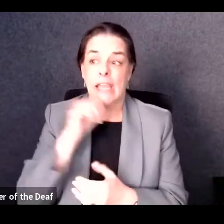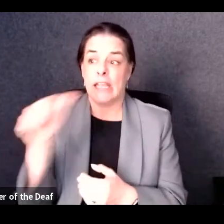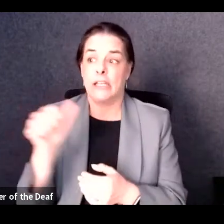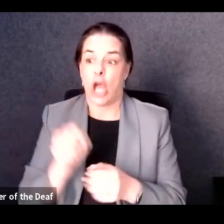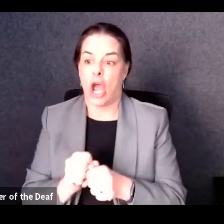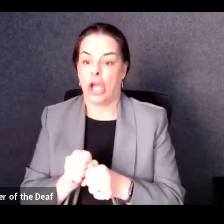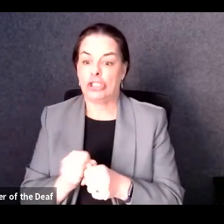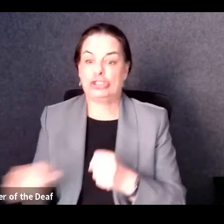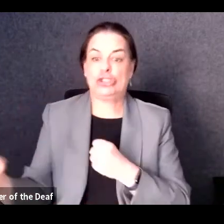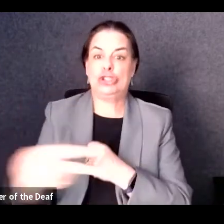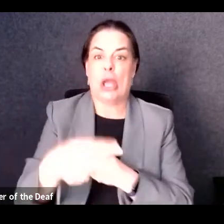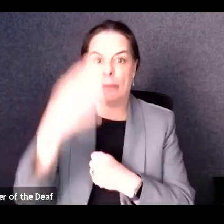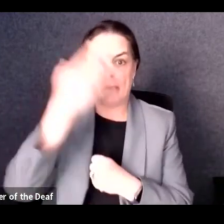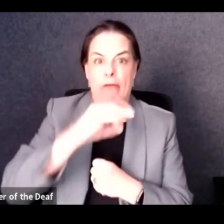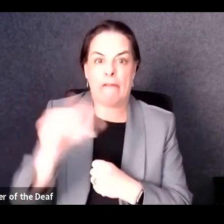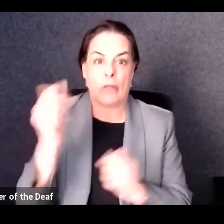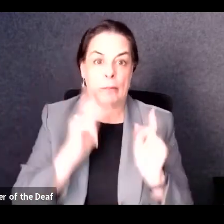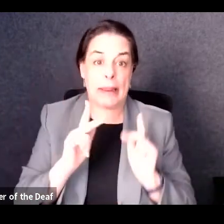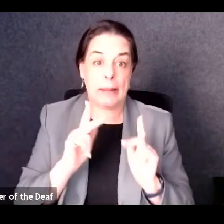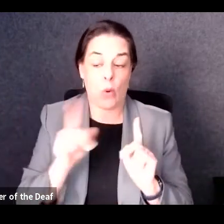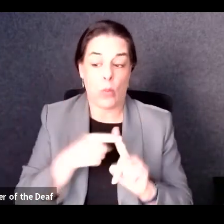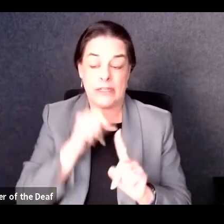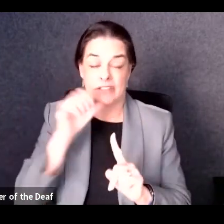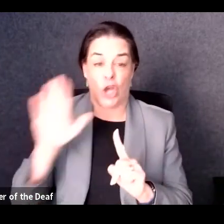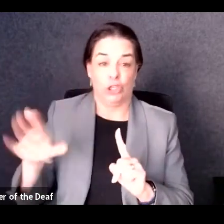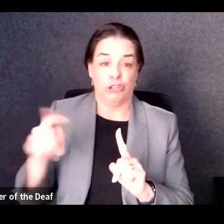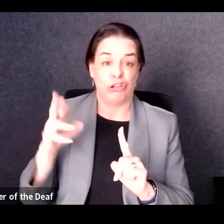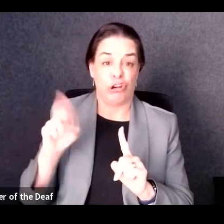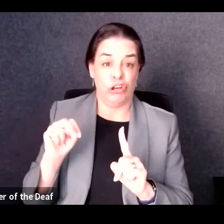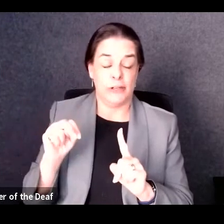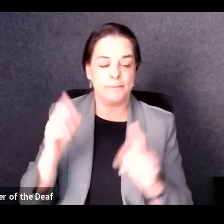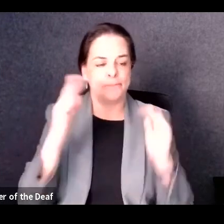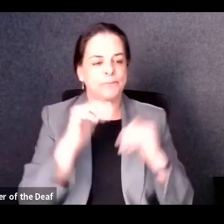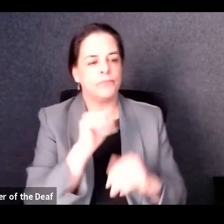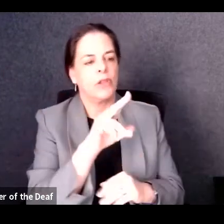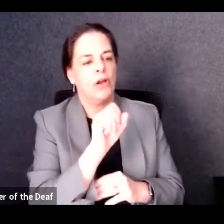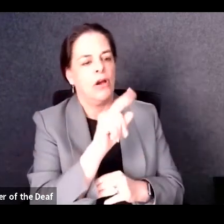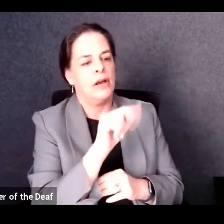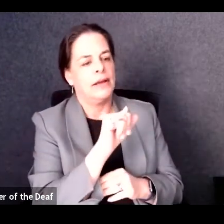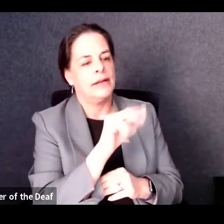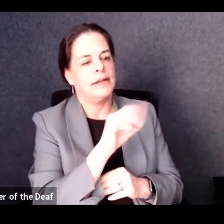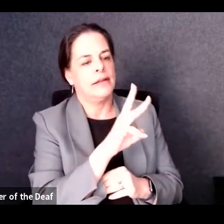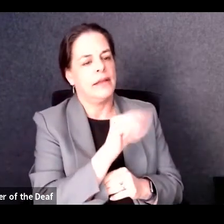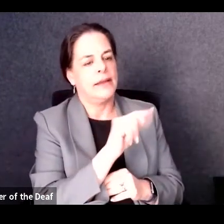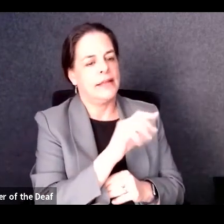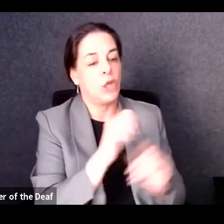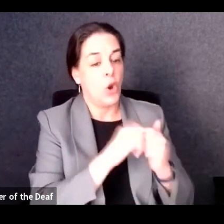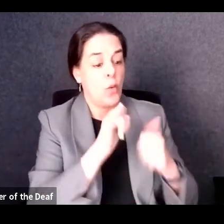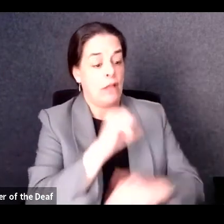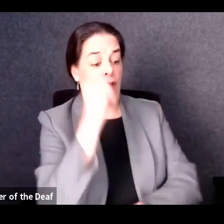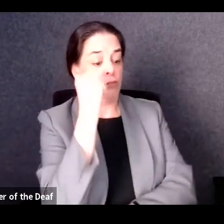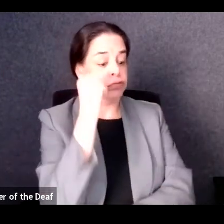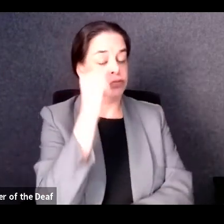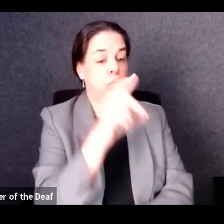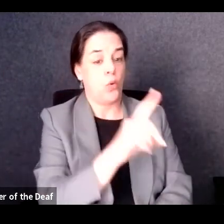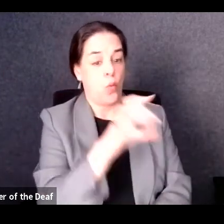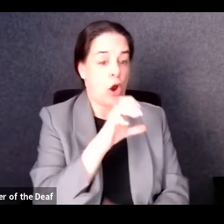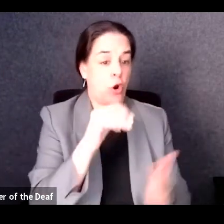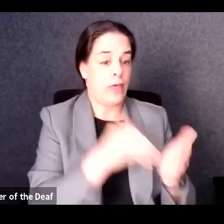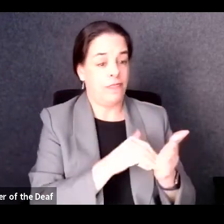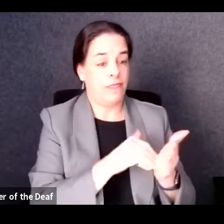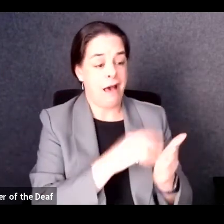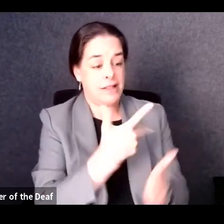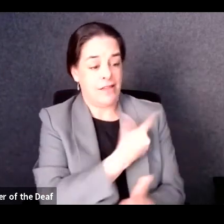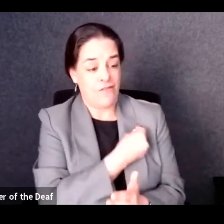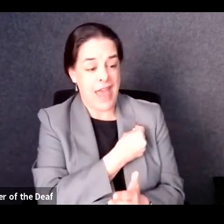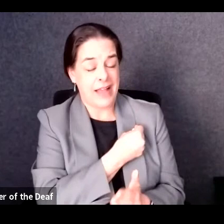line ahead of other folks. From Austin with WATE, with the milestone in vaccine distribution, 100,000